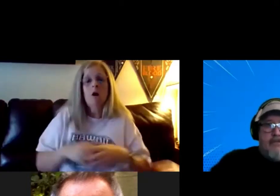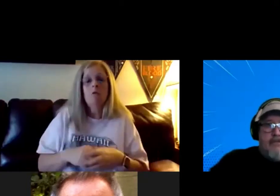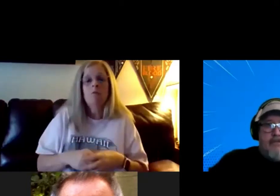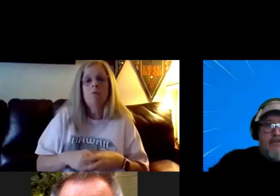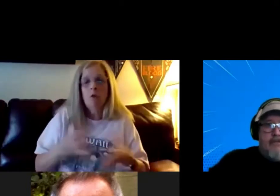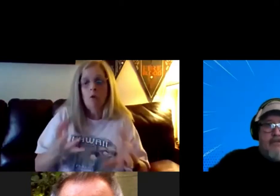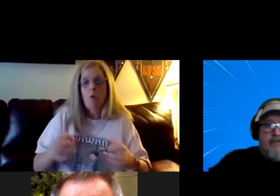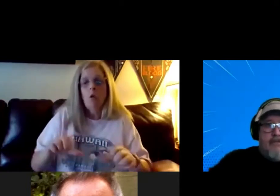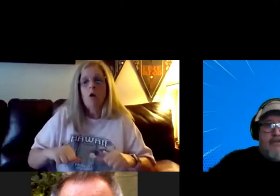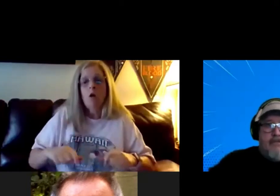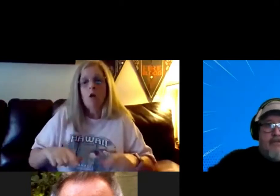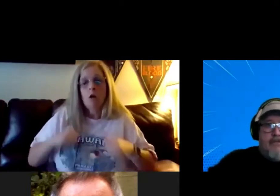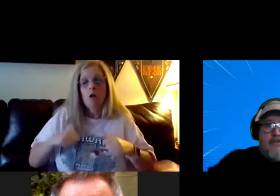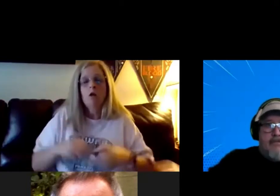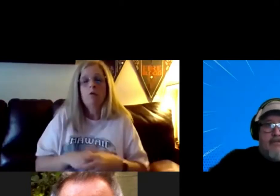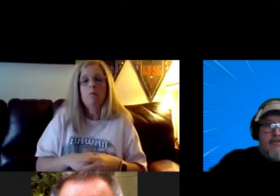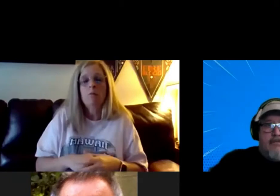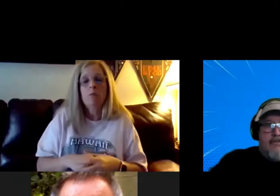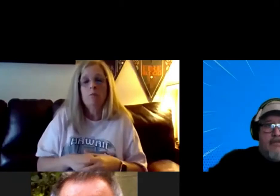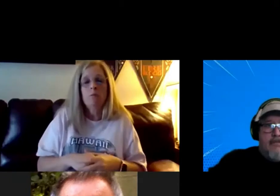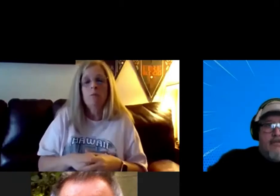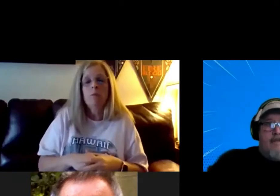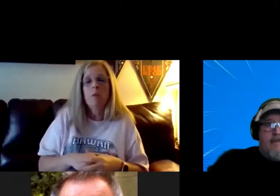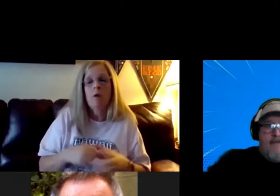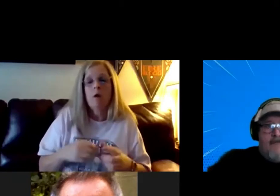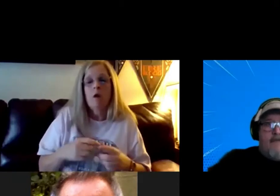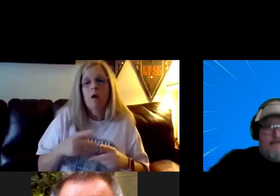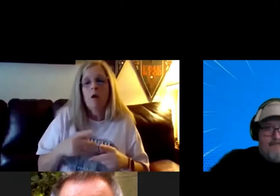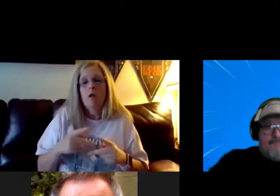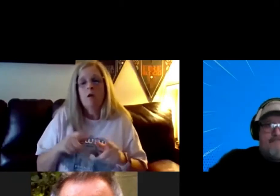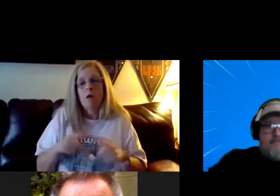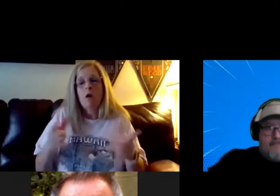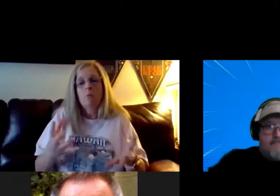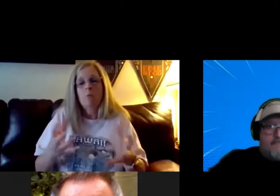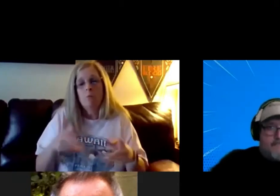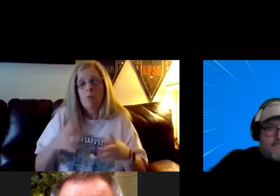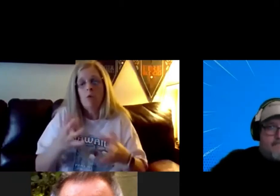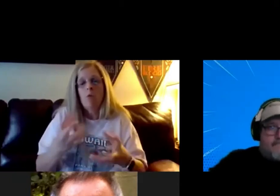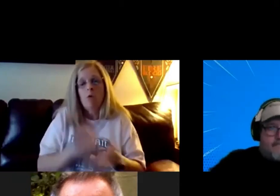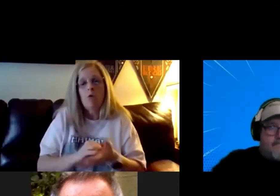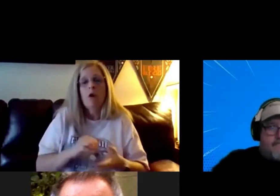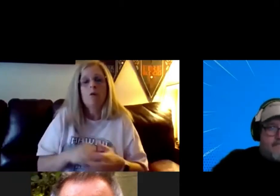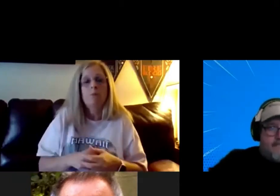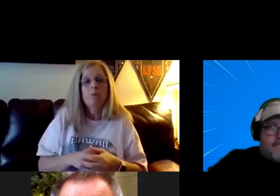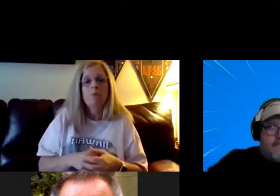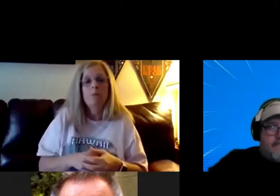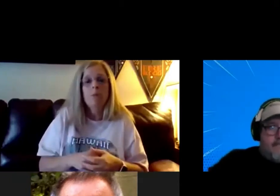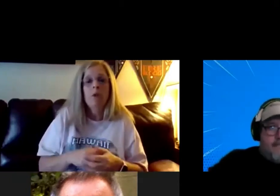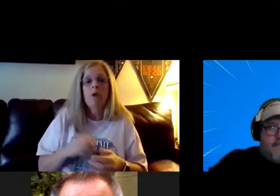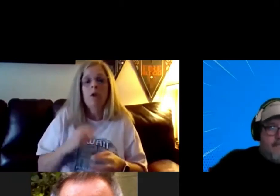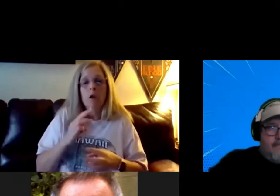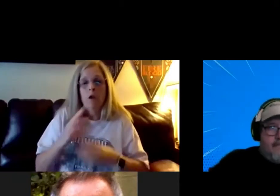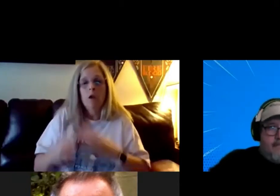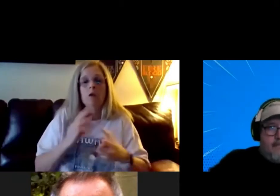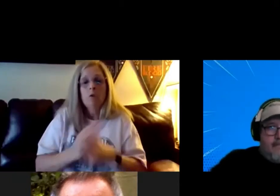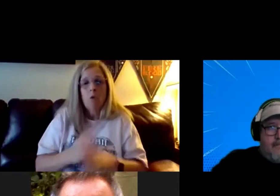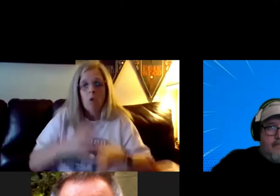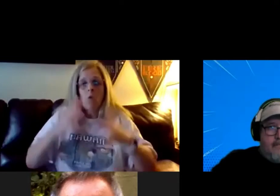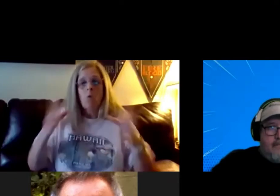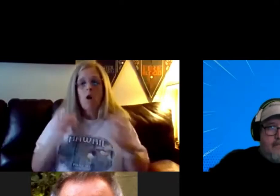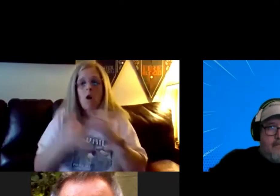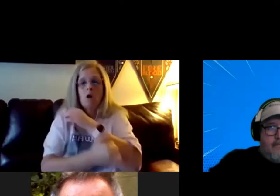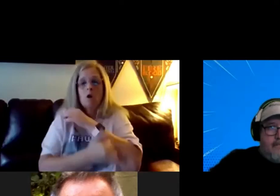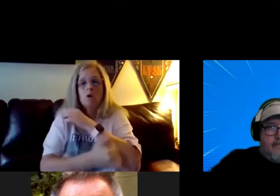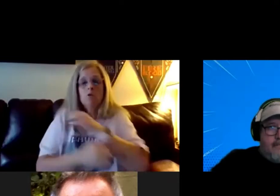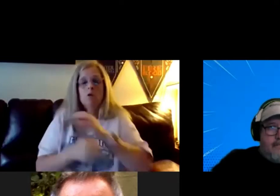really, really rare thing for many, many people around the world. And Onpassive, by the way, yes, it is a worldwide country. Marty,